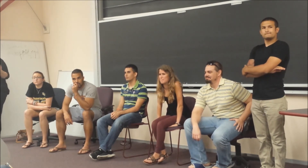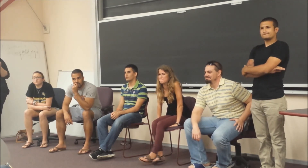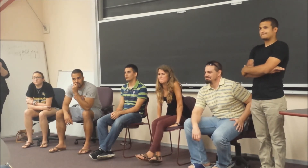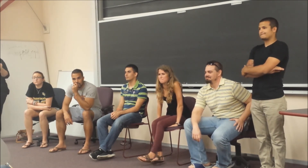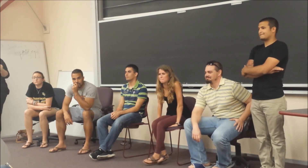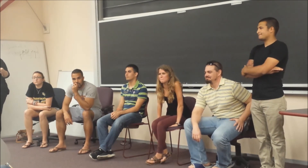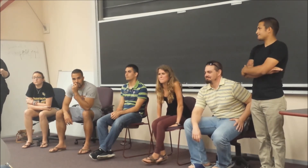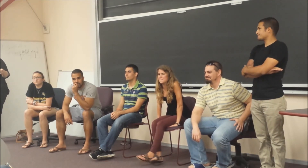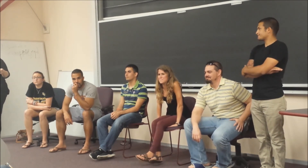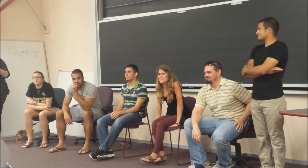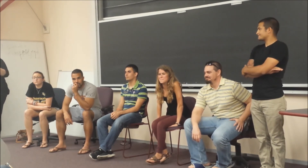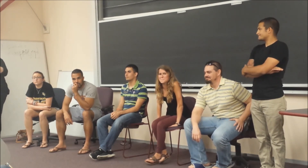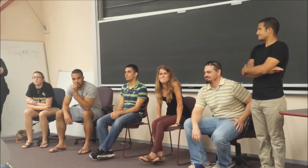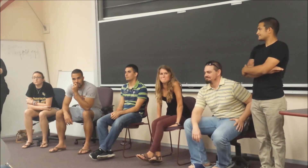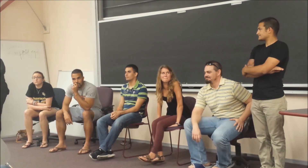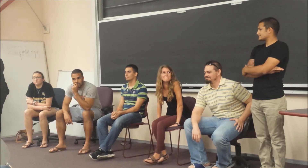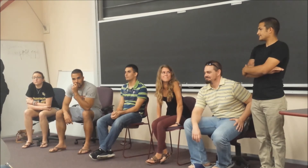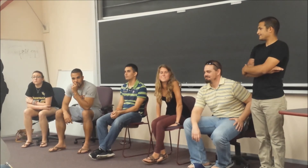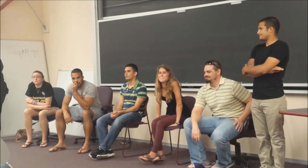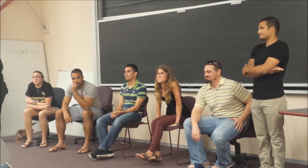figure out. You're amazing.